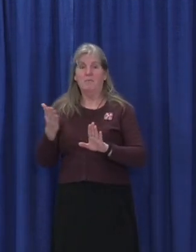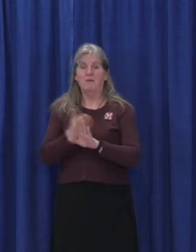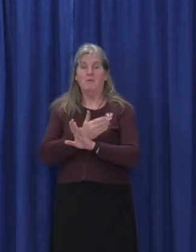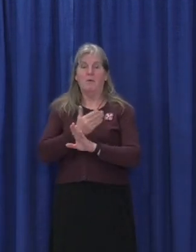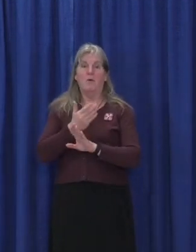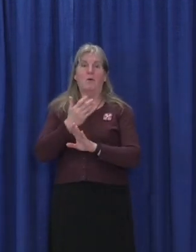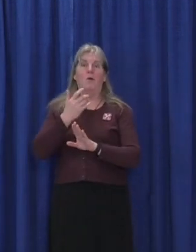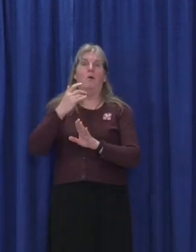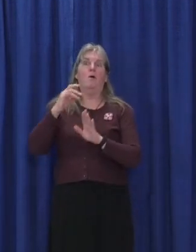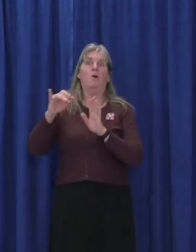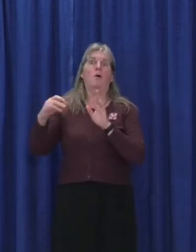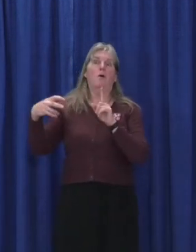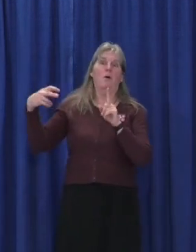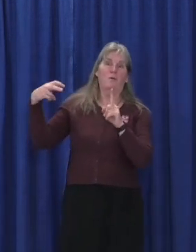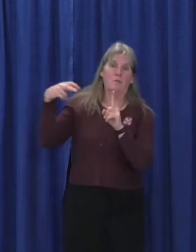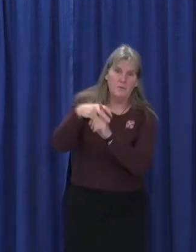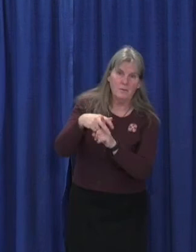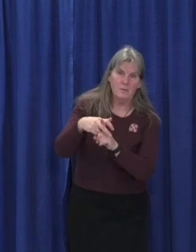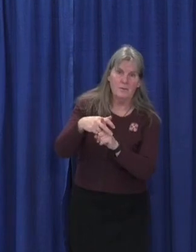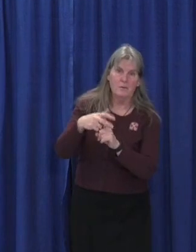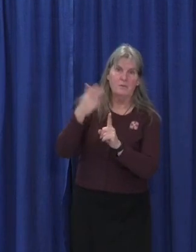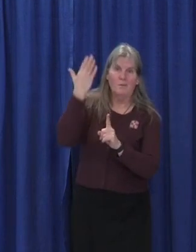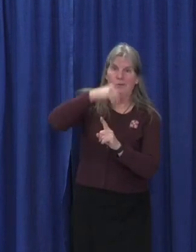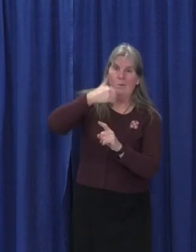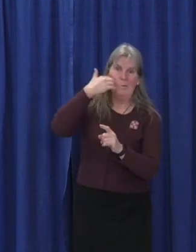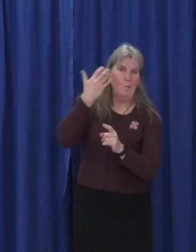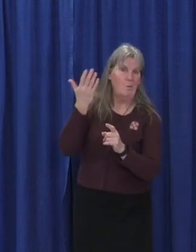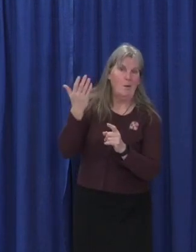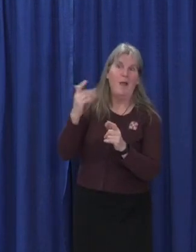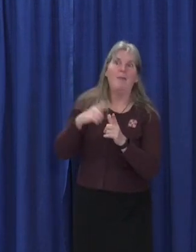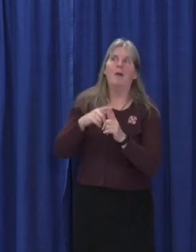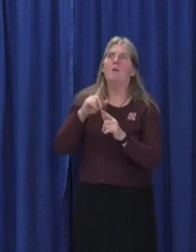the variant being present.